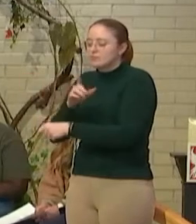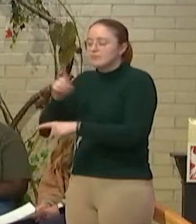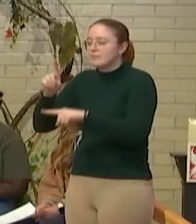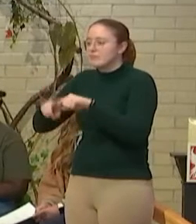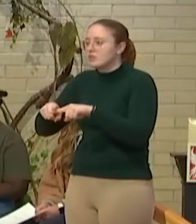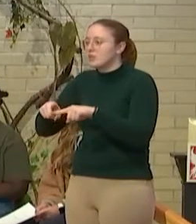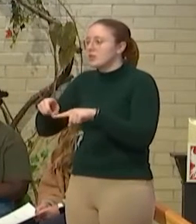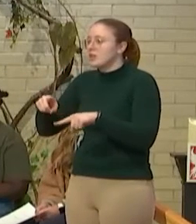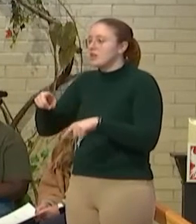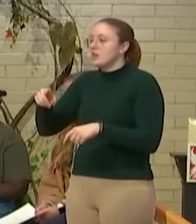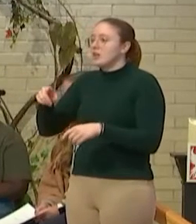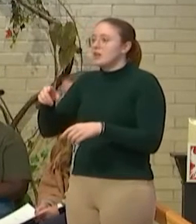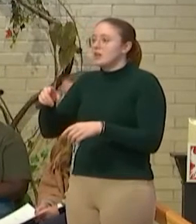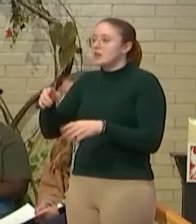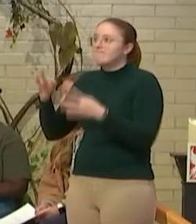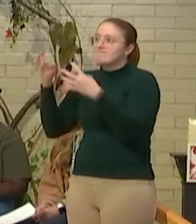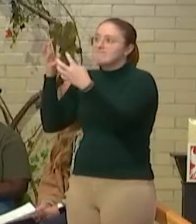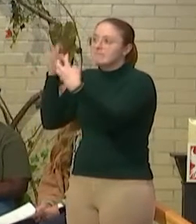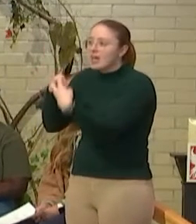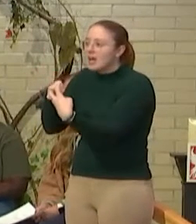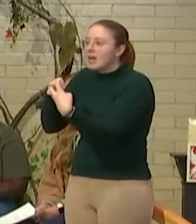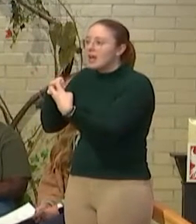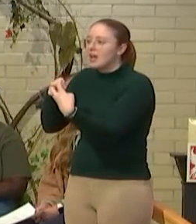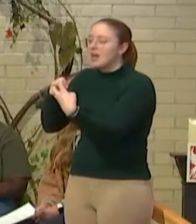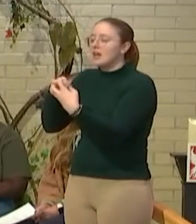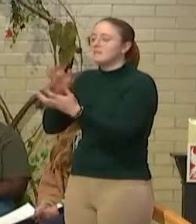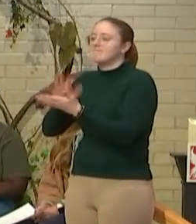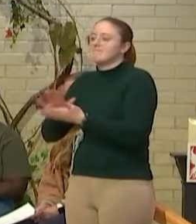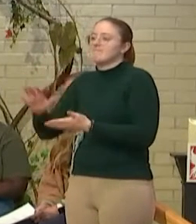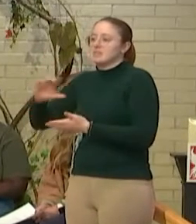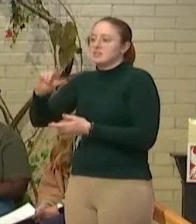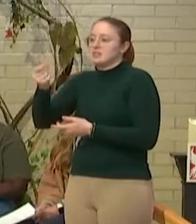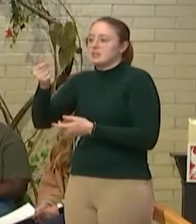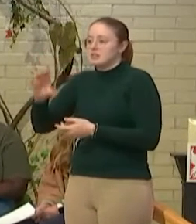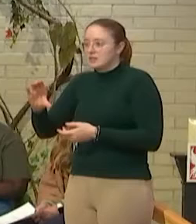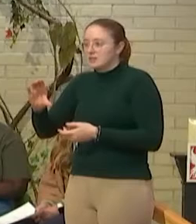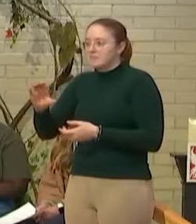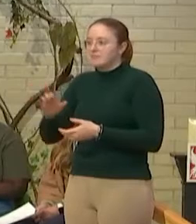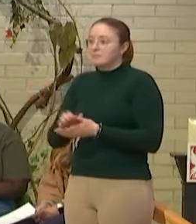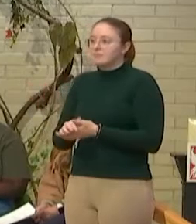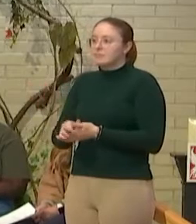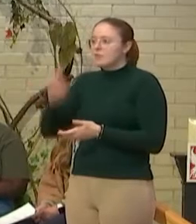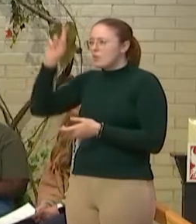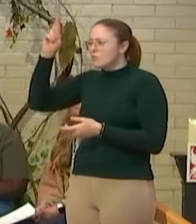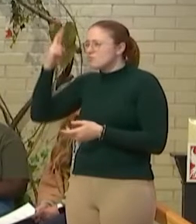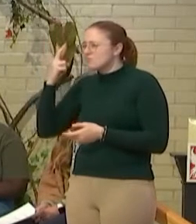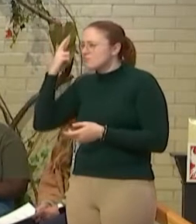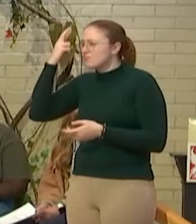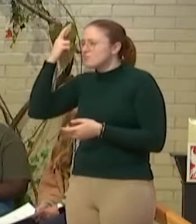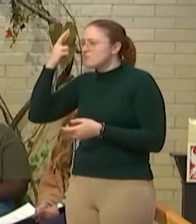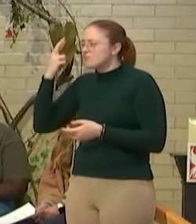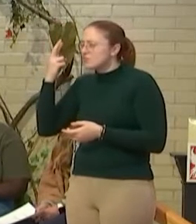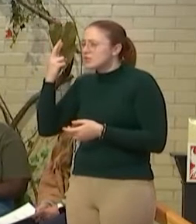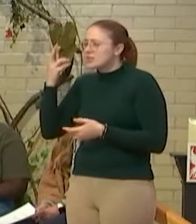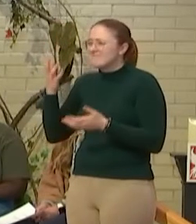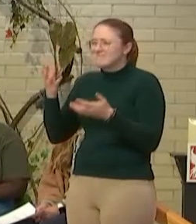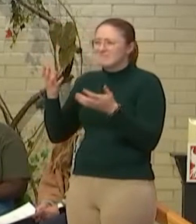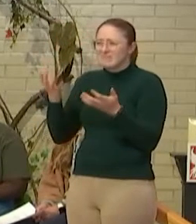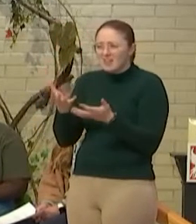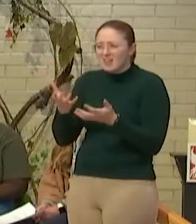College. And those reasons for that is what the government calls disabilities.